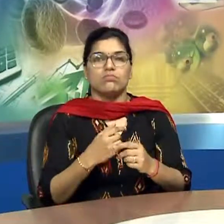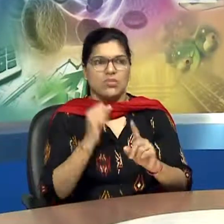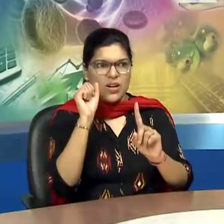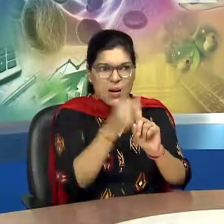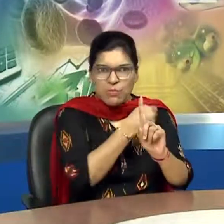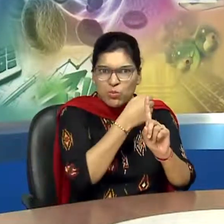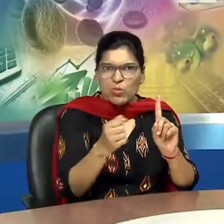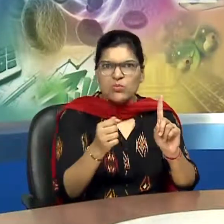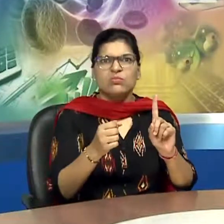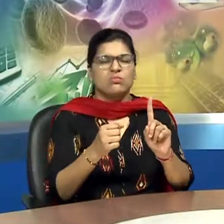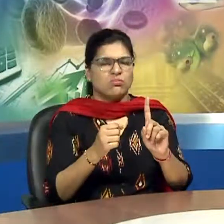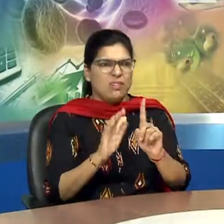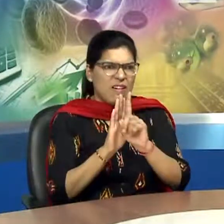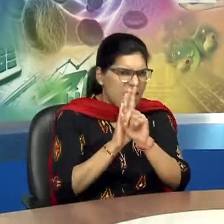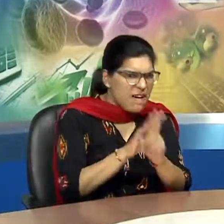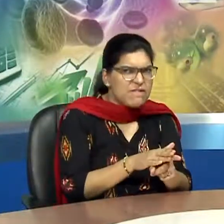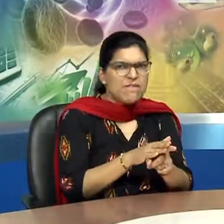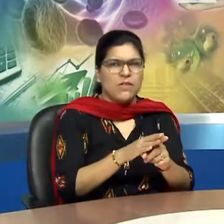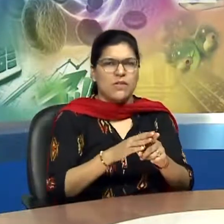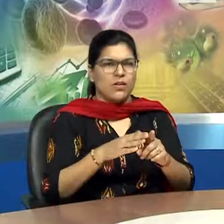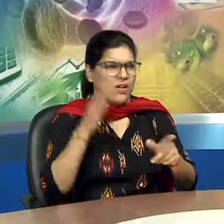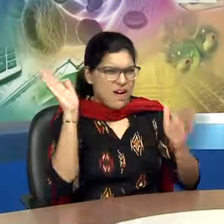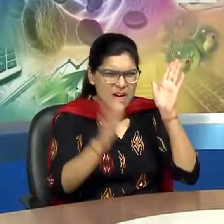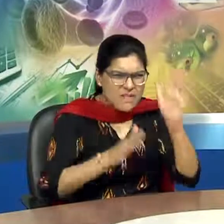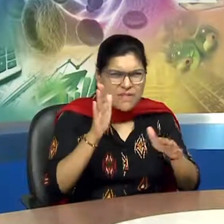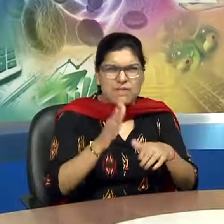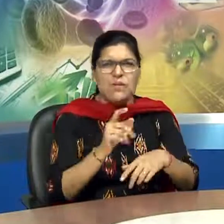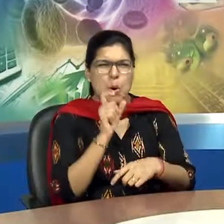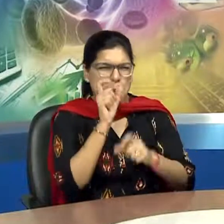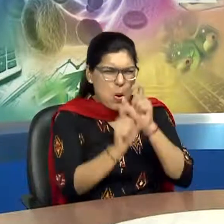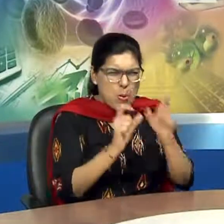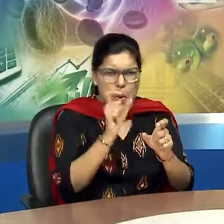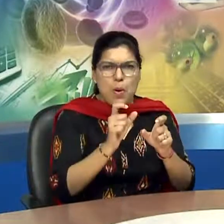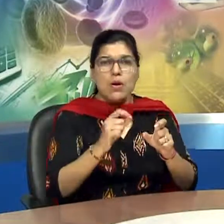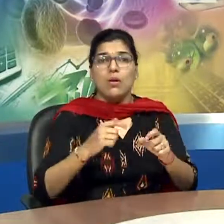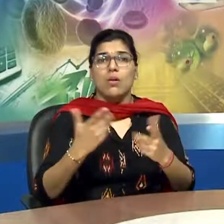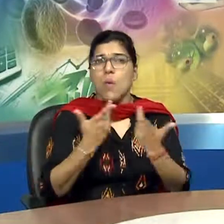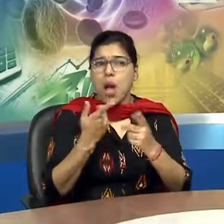This word is drug abuse. When a person